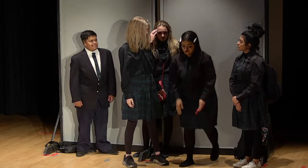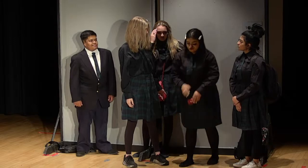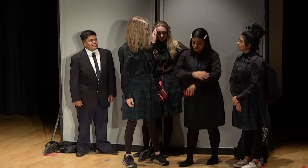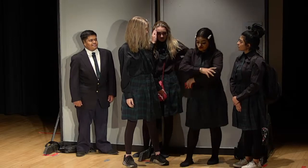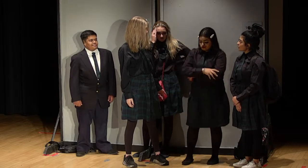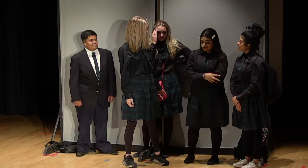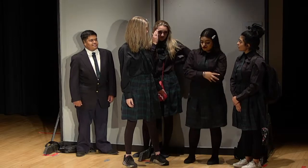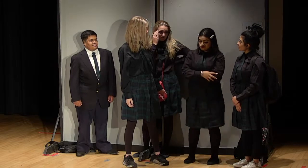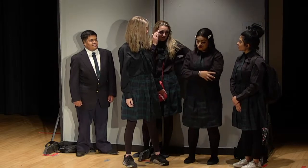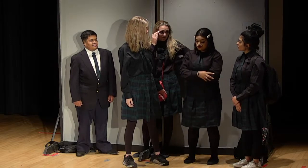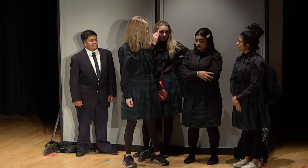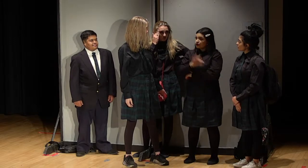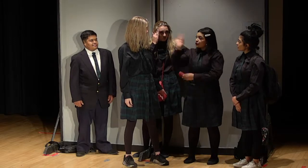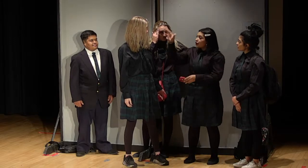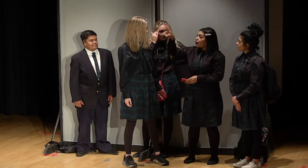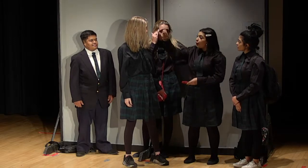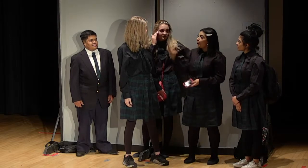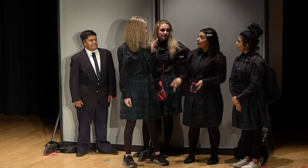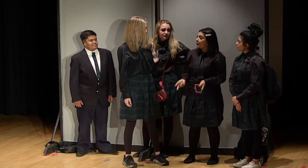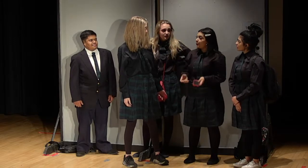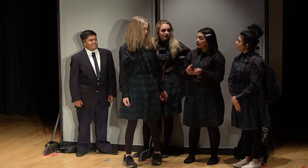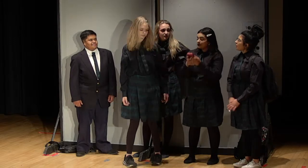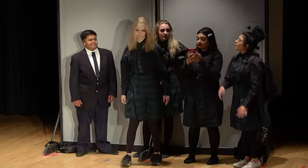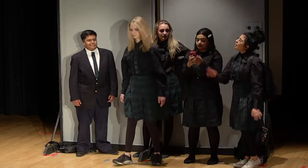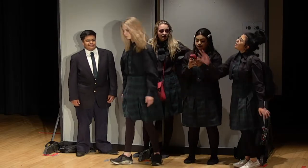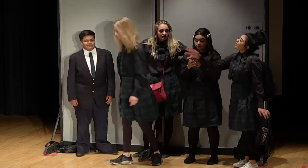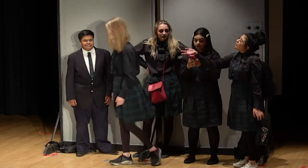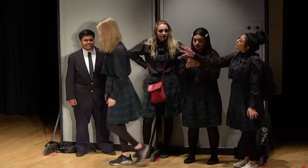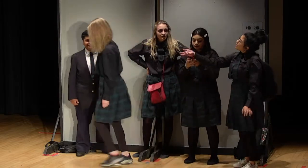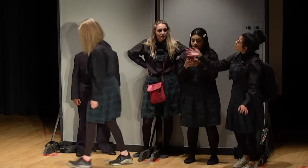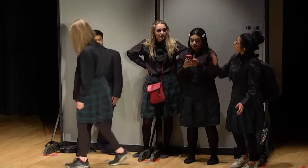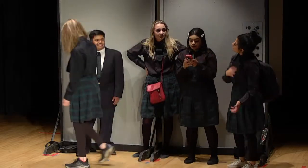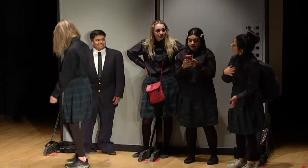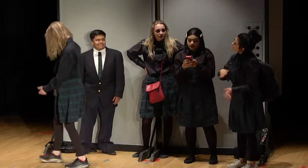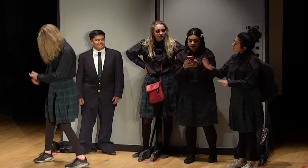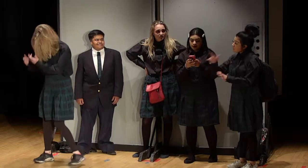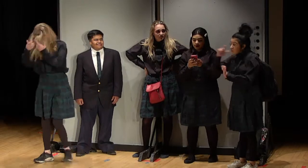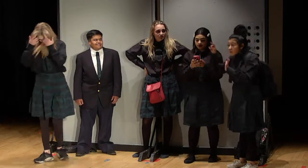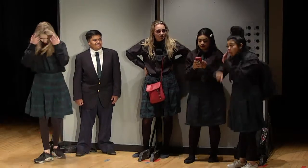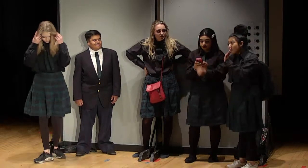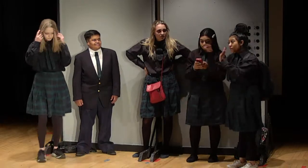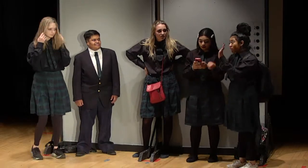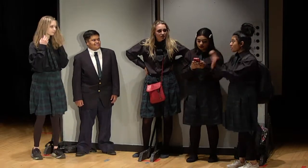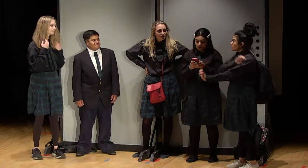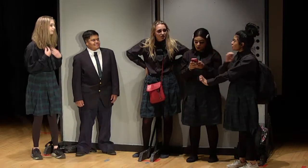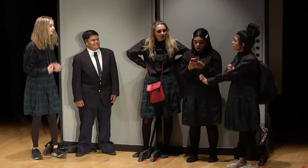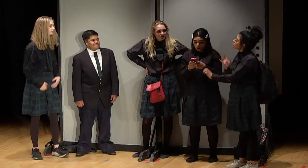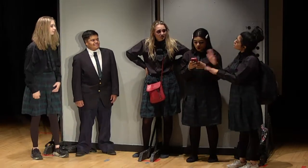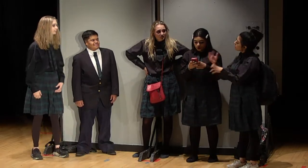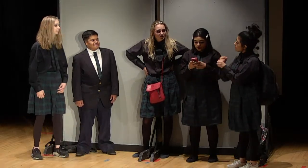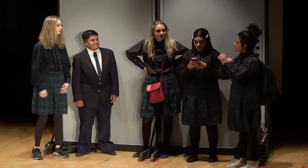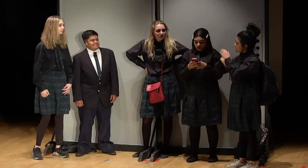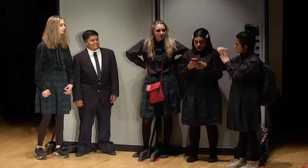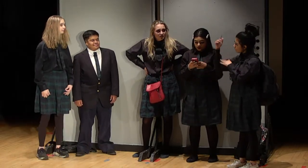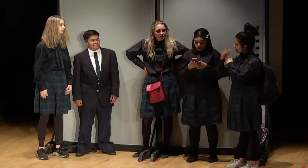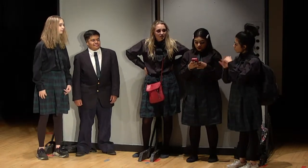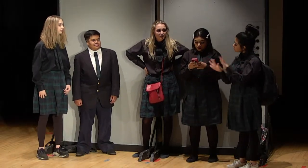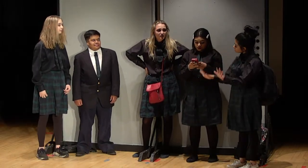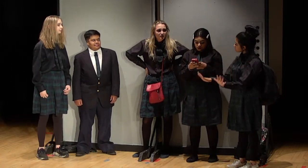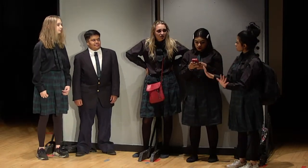it. That's a definitive no. Melanie. The staff will figure it out. Our names are on the